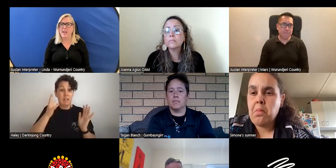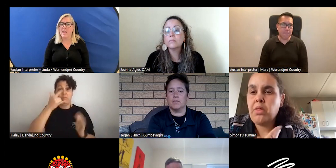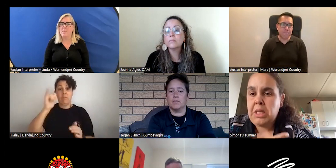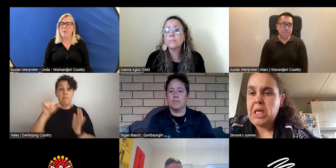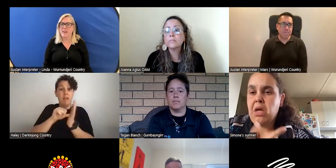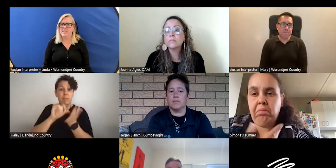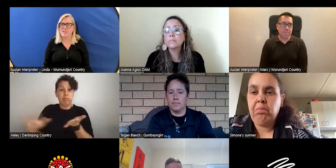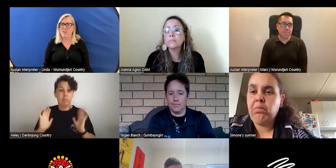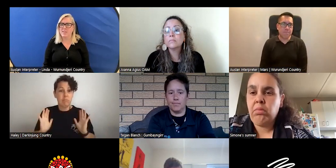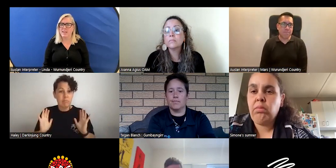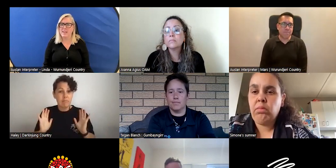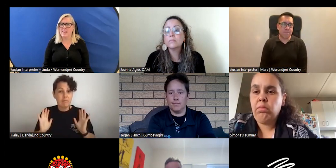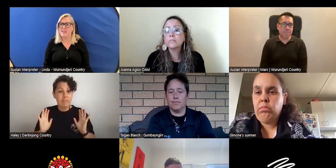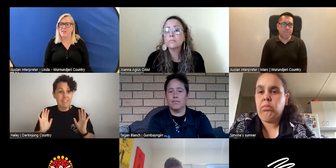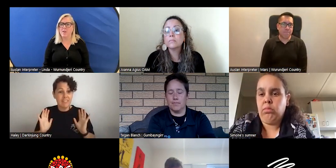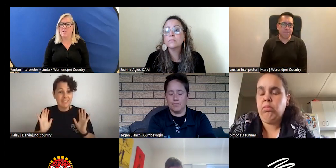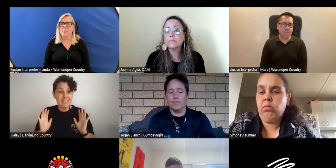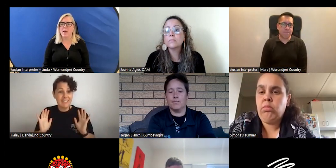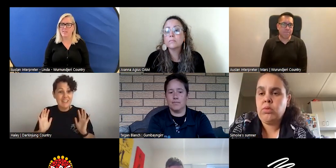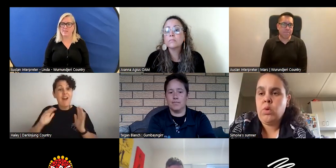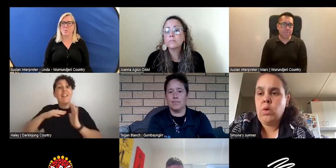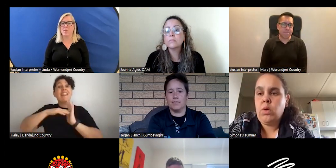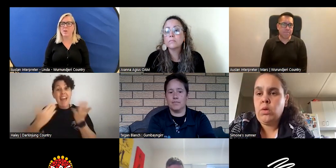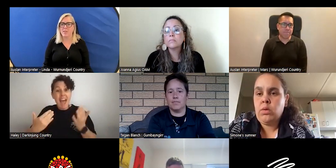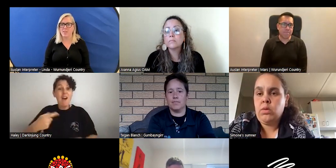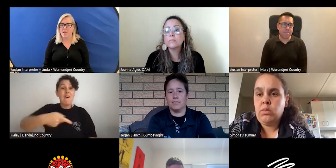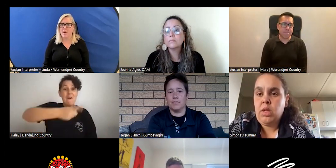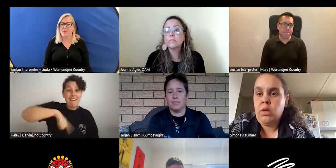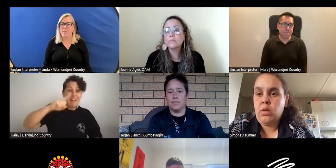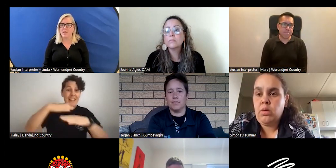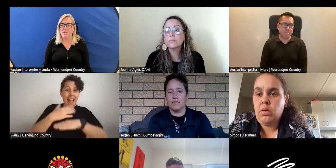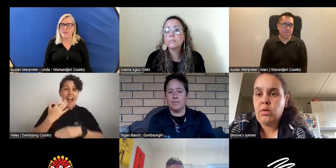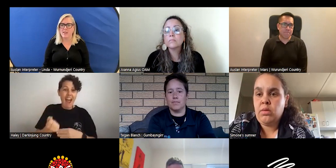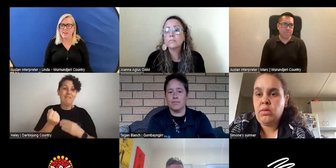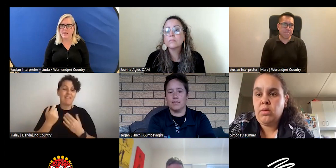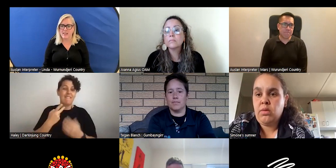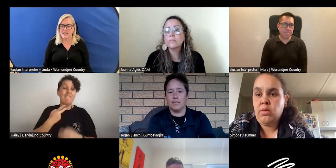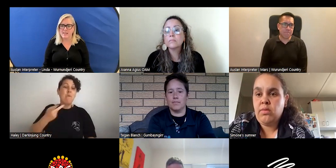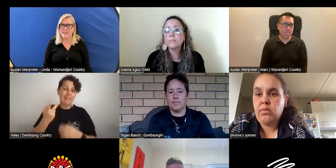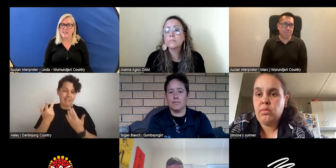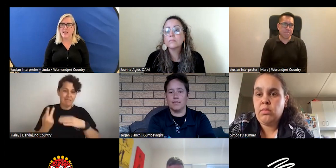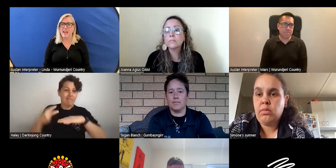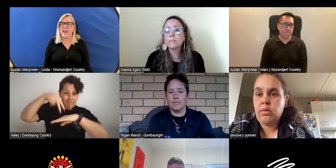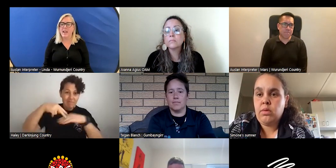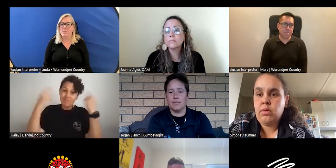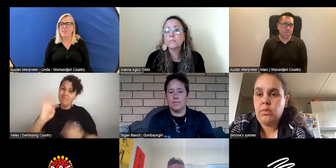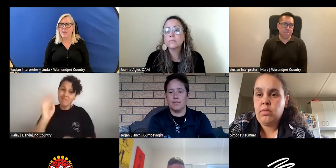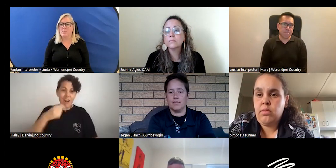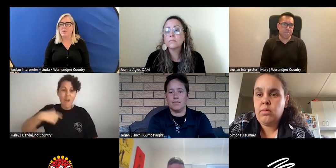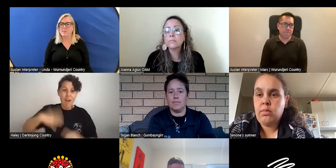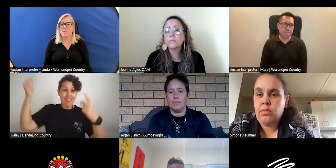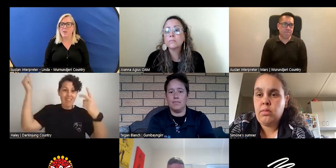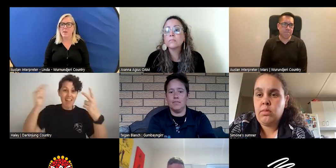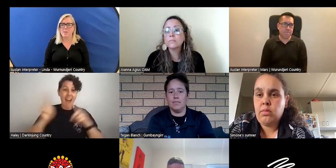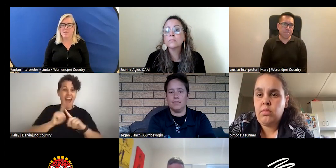for that, but it's only, a month's worth of what the community needs. And with